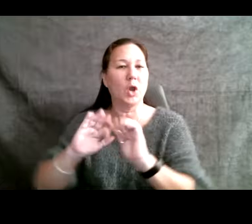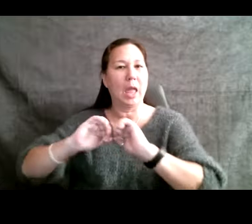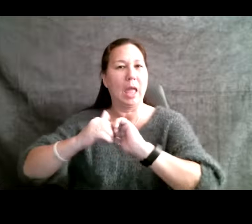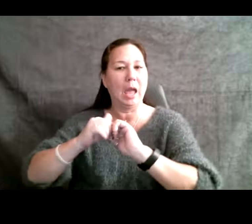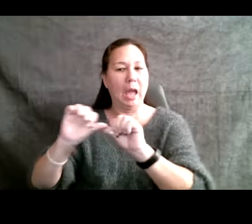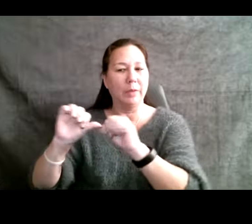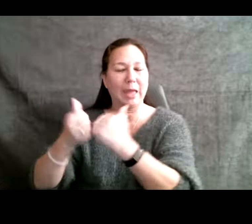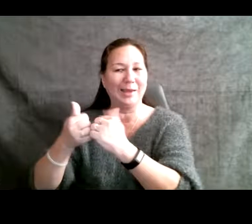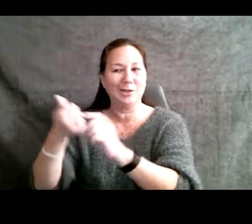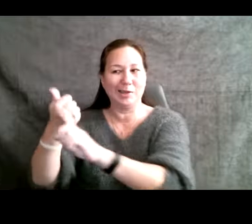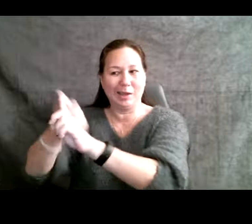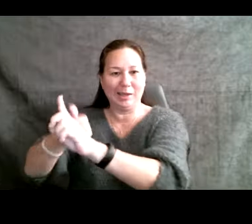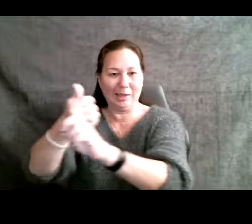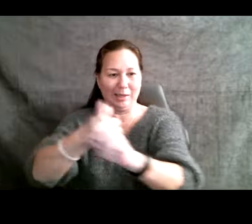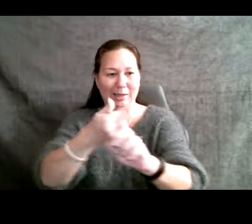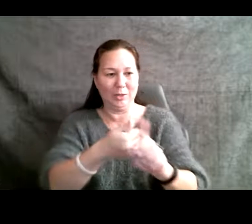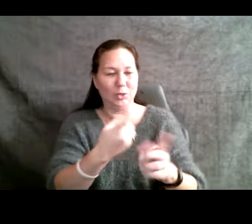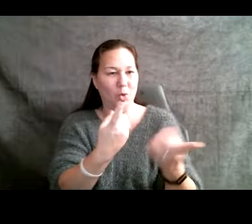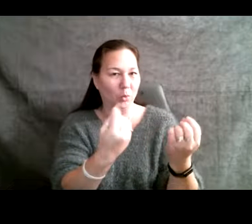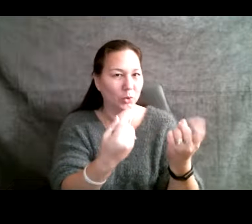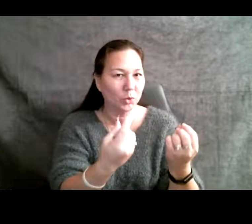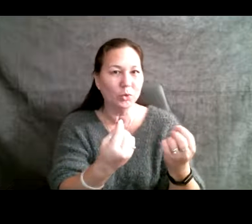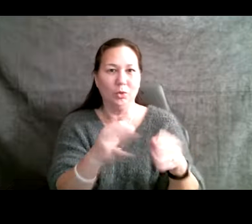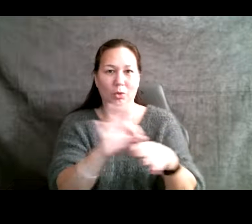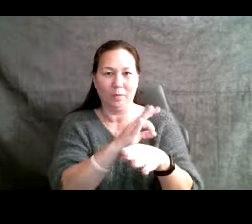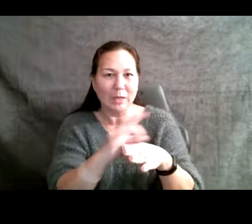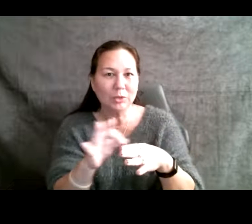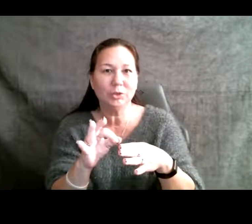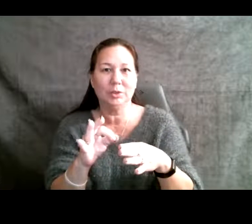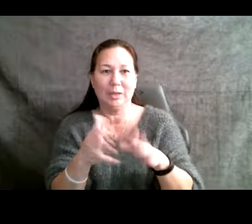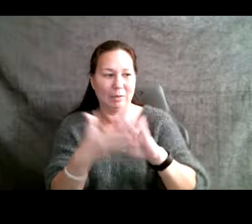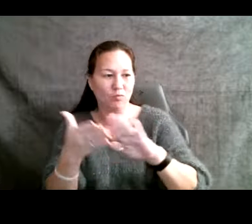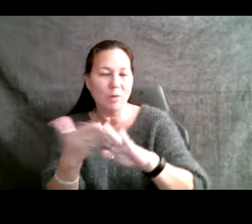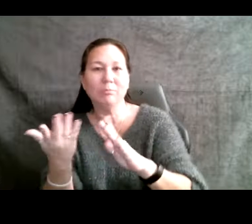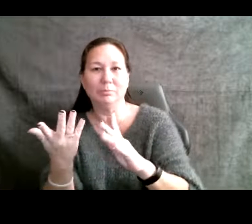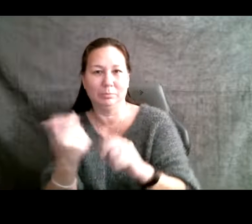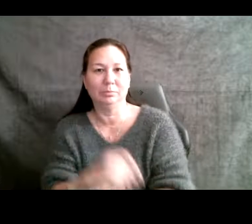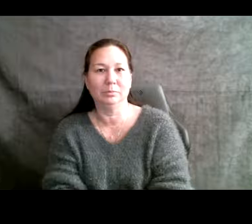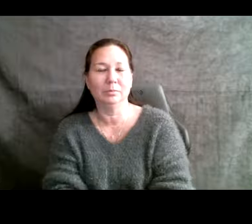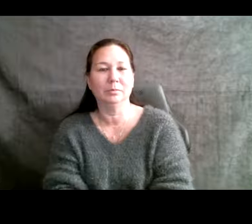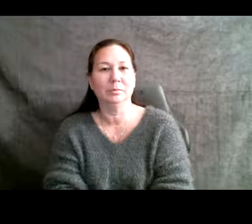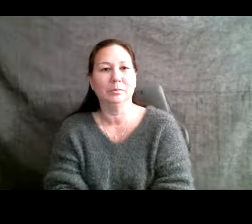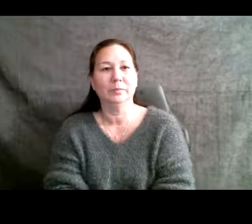will specifically be affected by the EJ population definition.